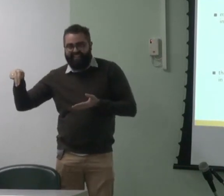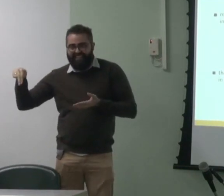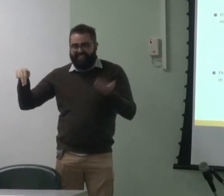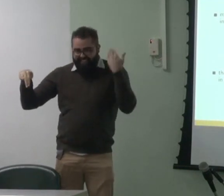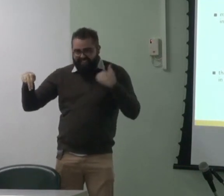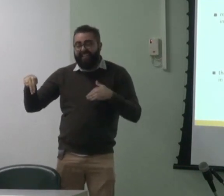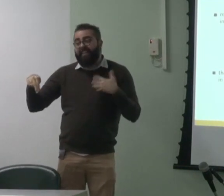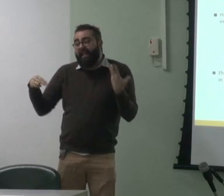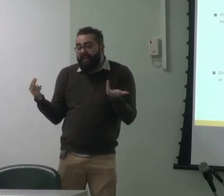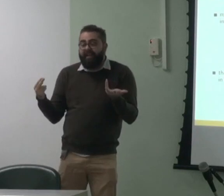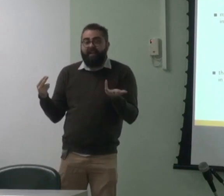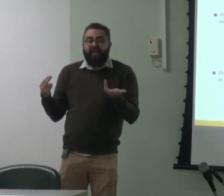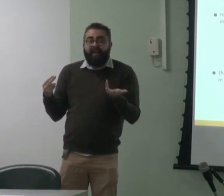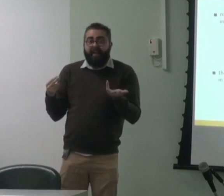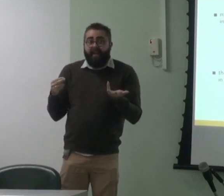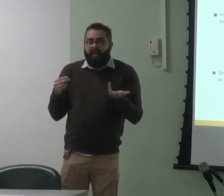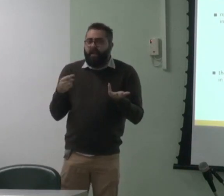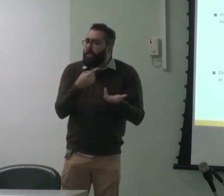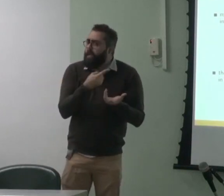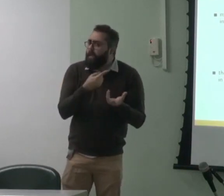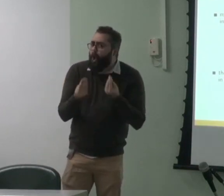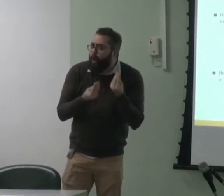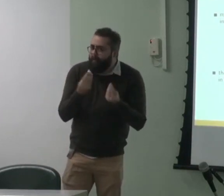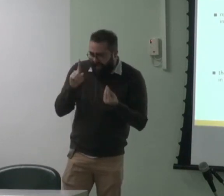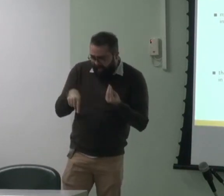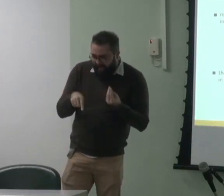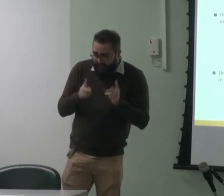written. And